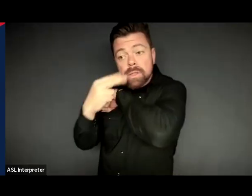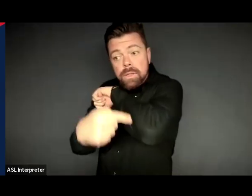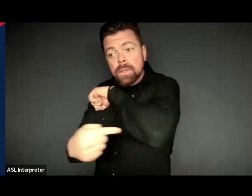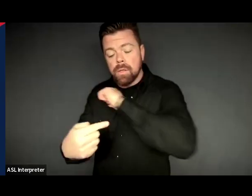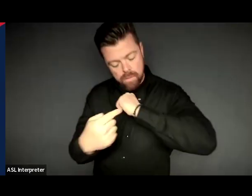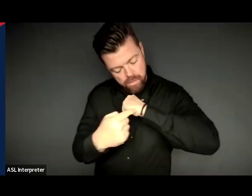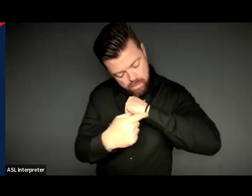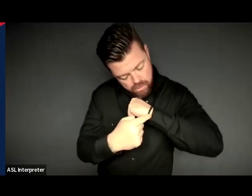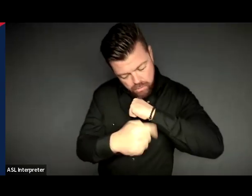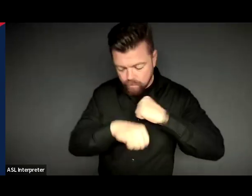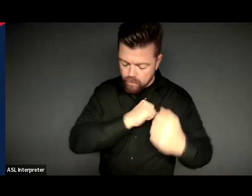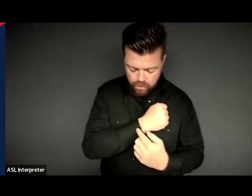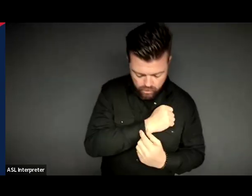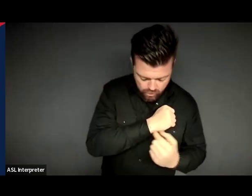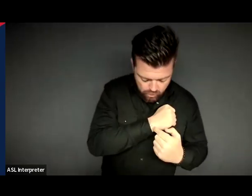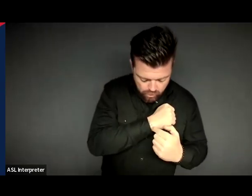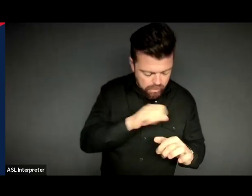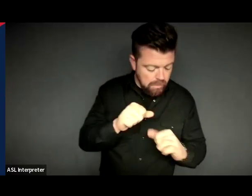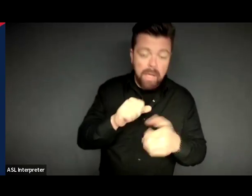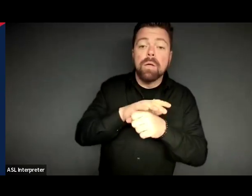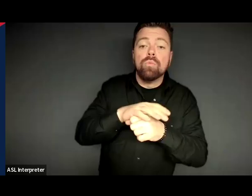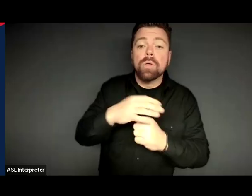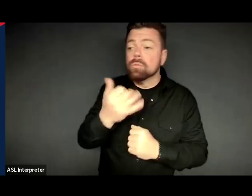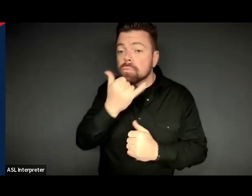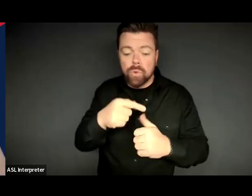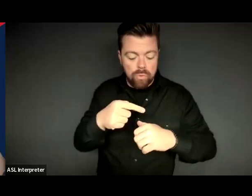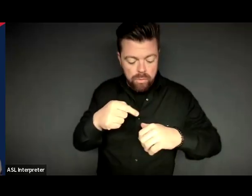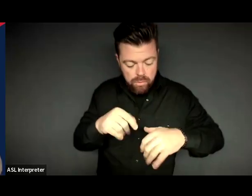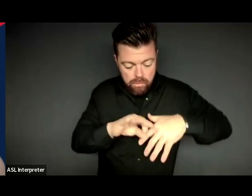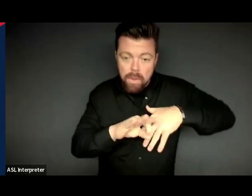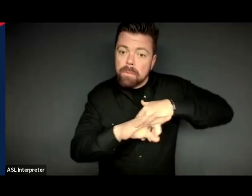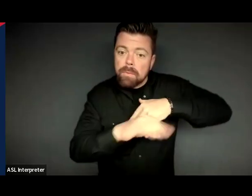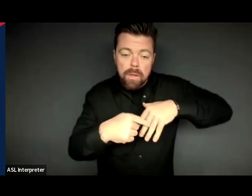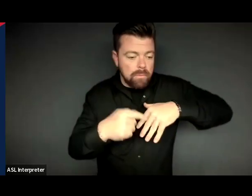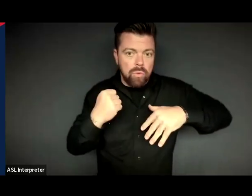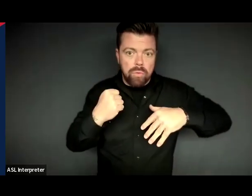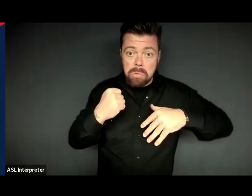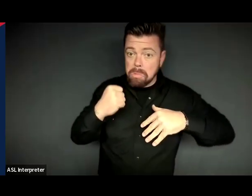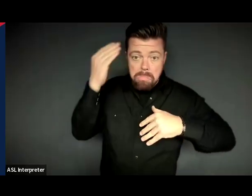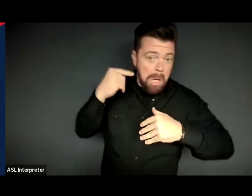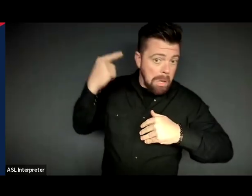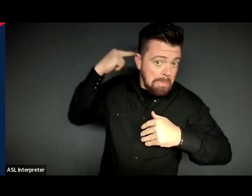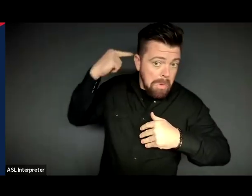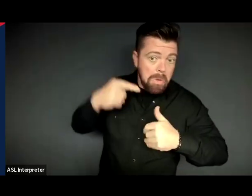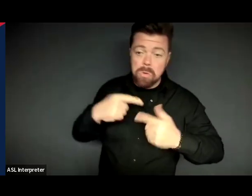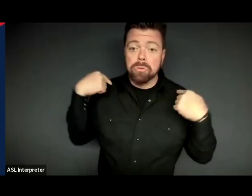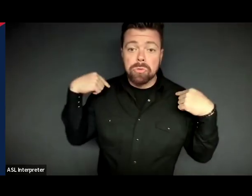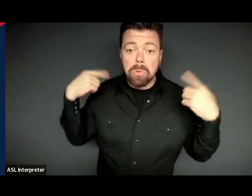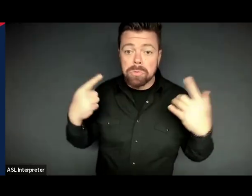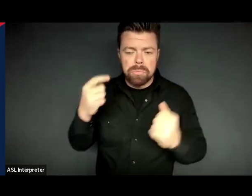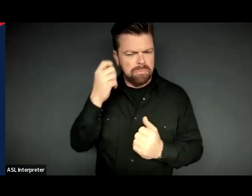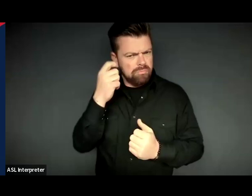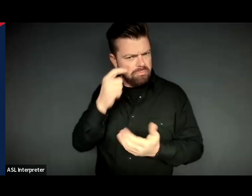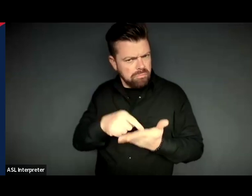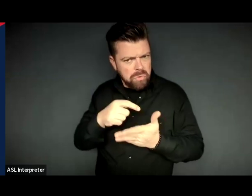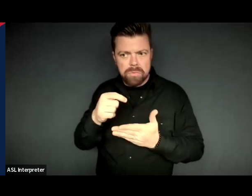mine. You can get pressure injuries there. You can get them on all your knuckles. You can get them on the back of your head, your shoulders. You can get them. I've seen them where people